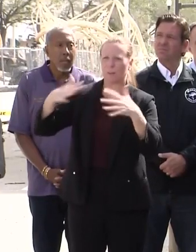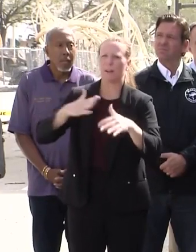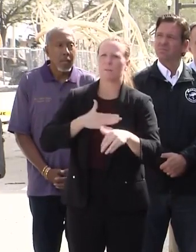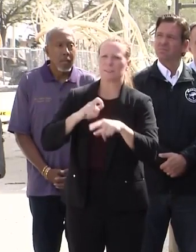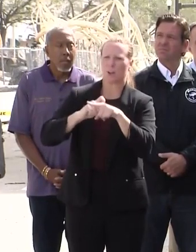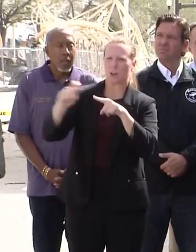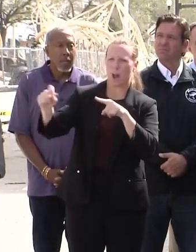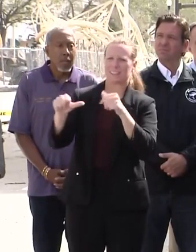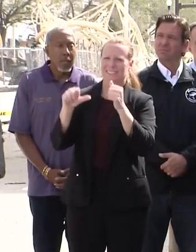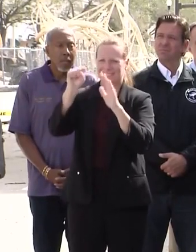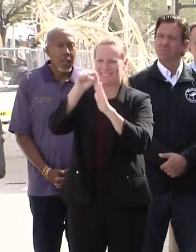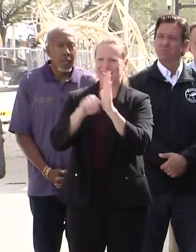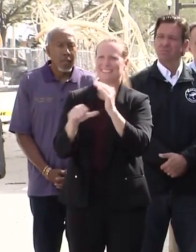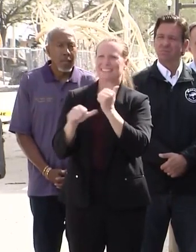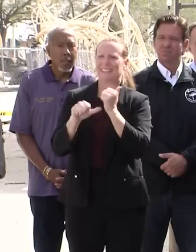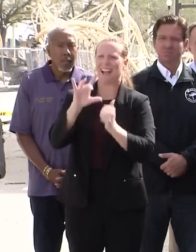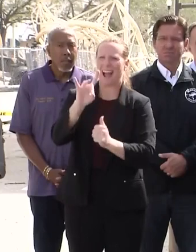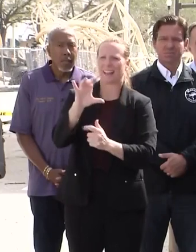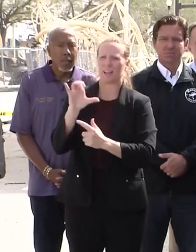at